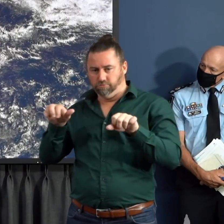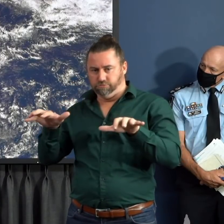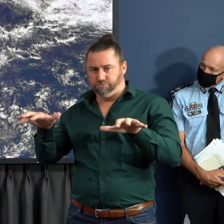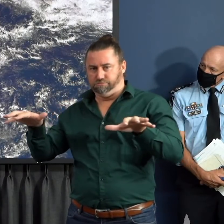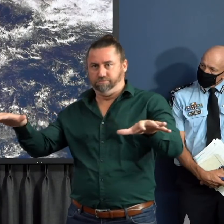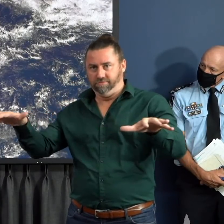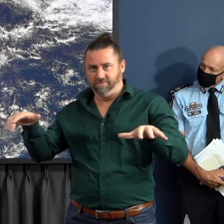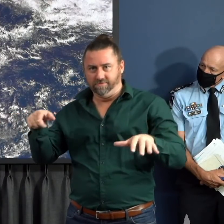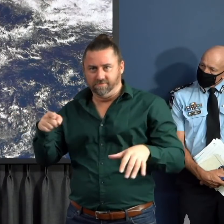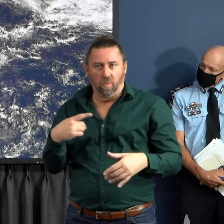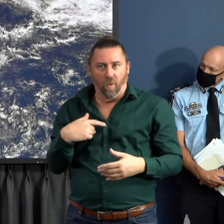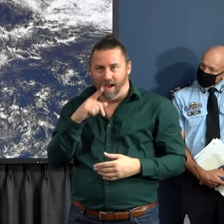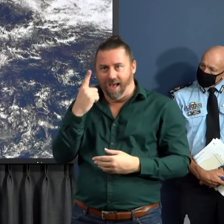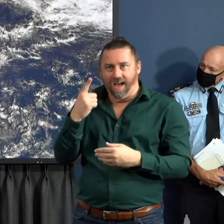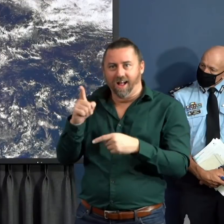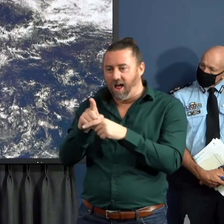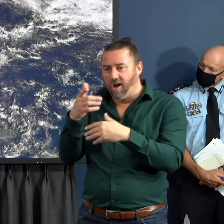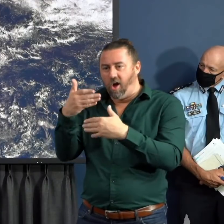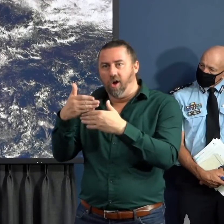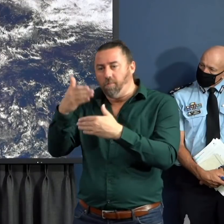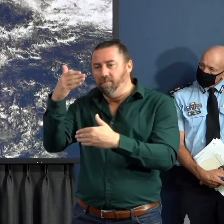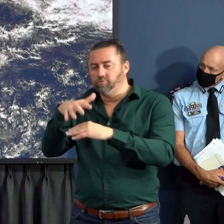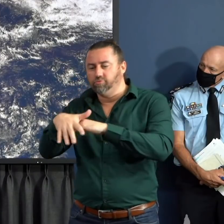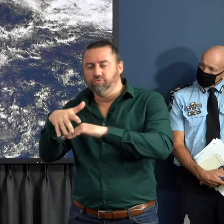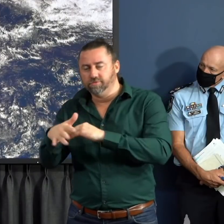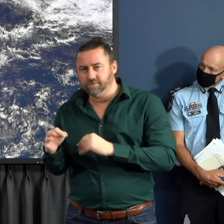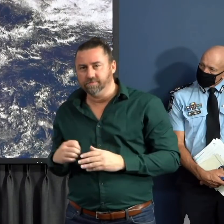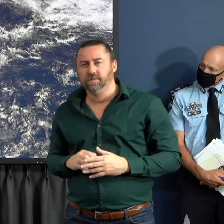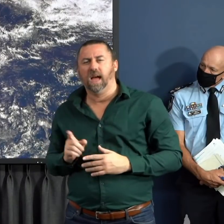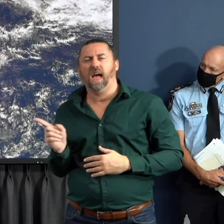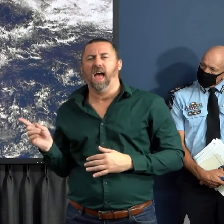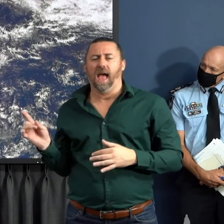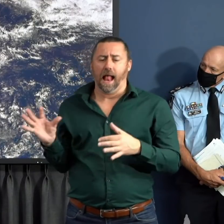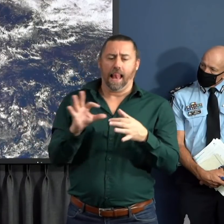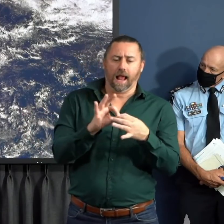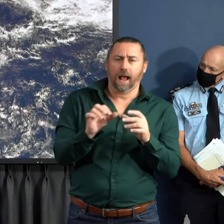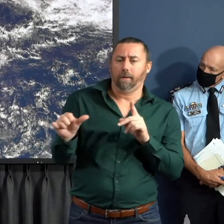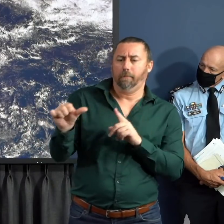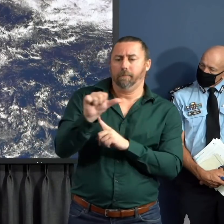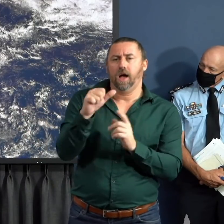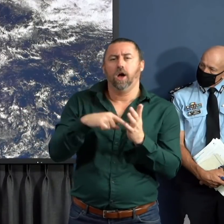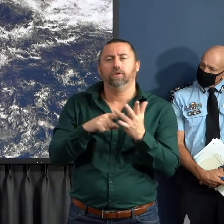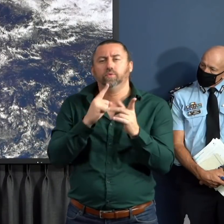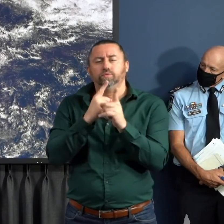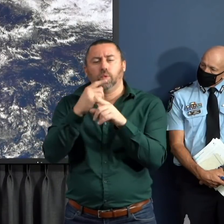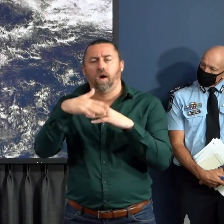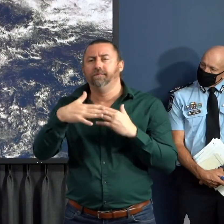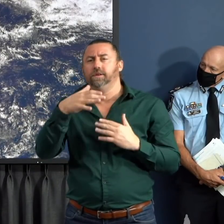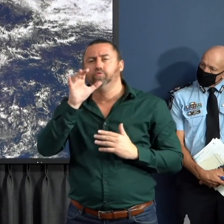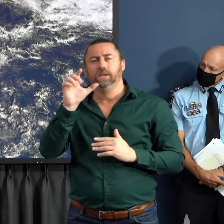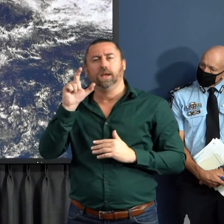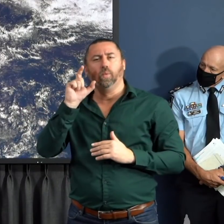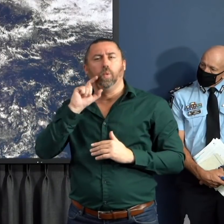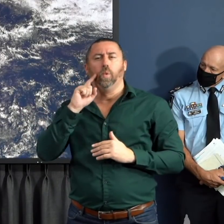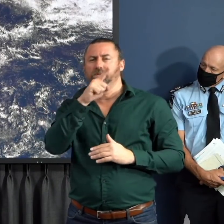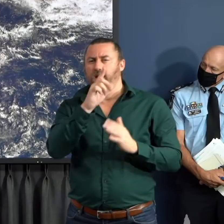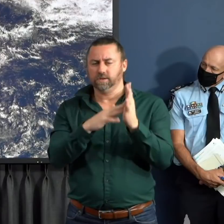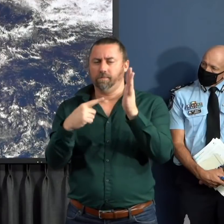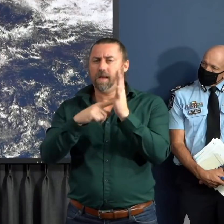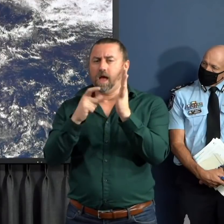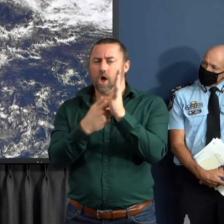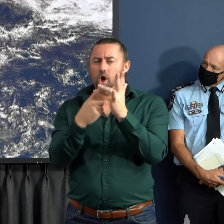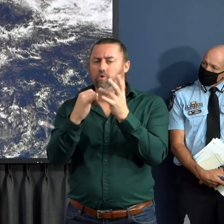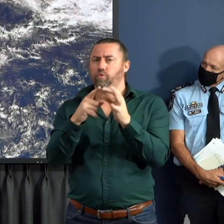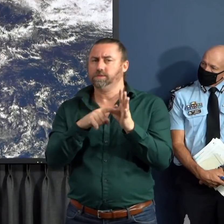The Premier mentioned the SEQ drinking water supply, and I'd just like to reiterate a couple of points around that.